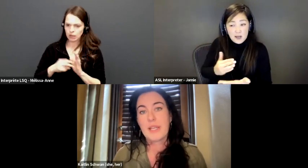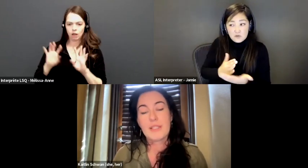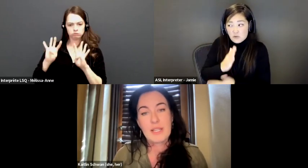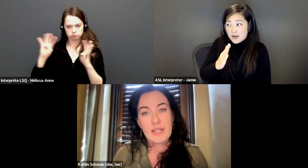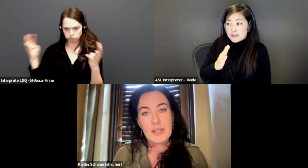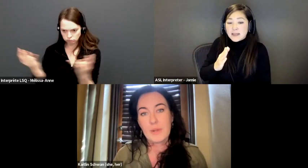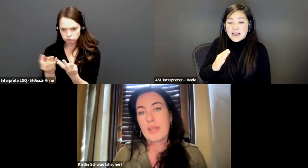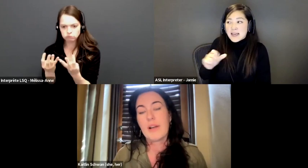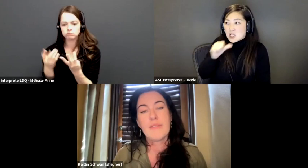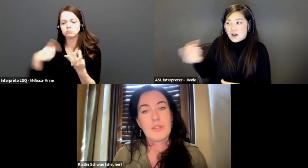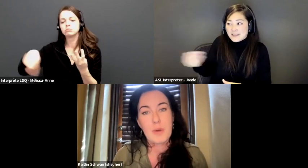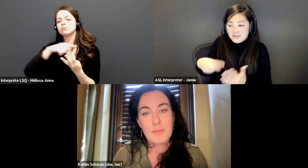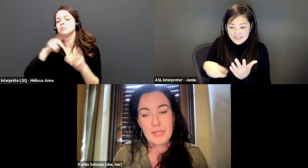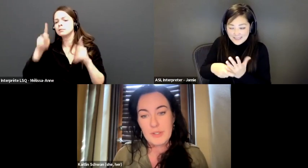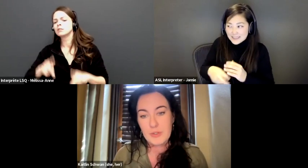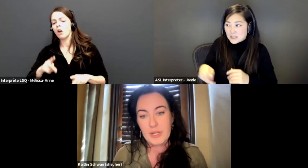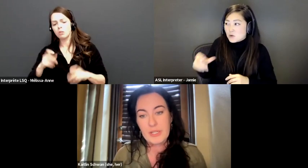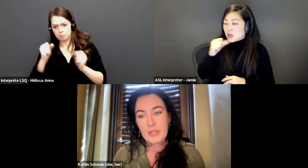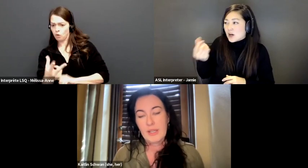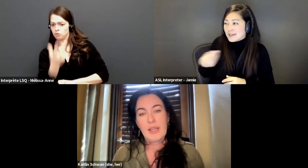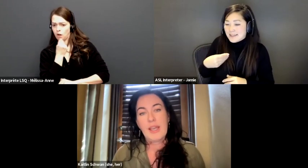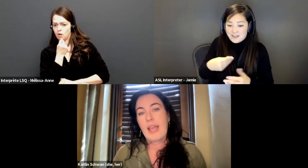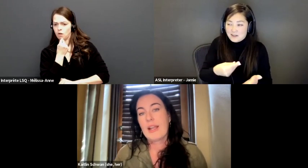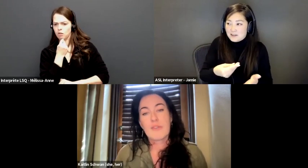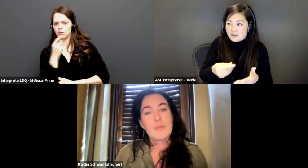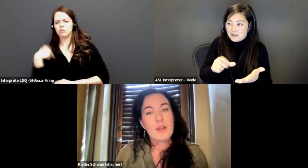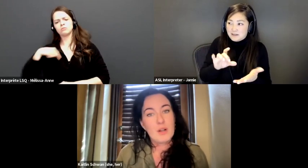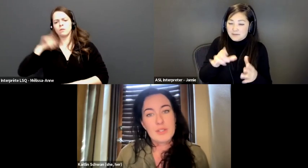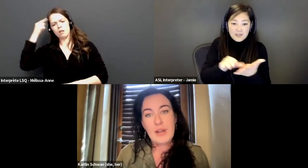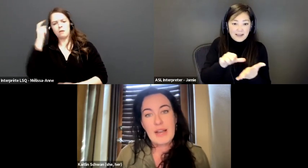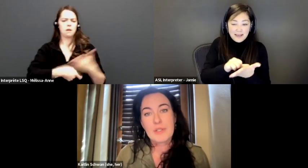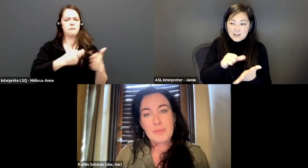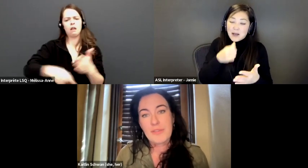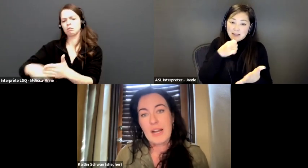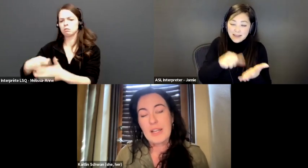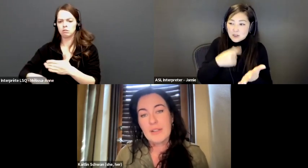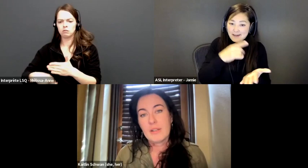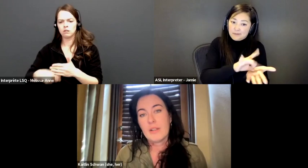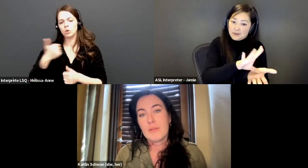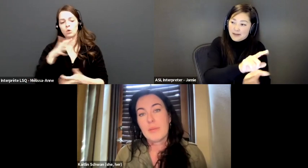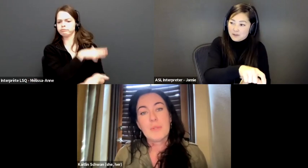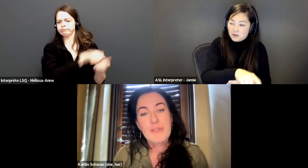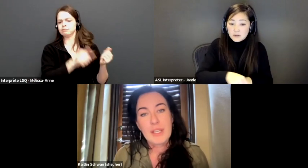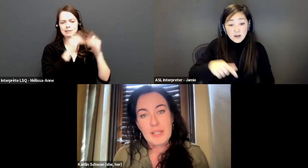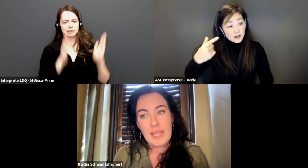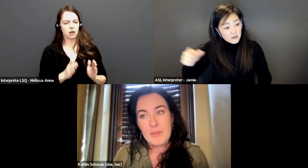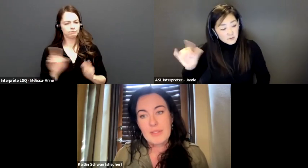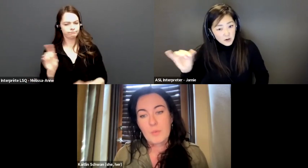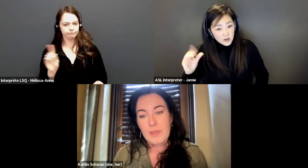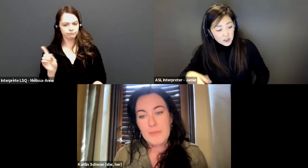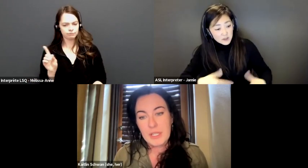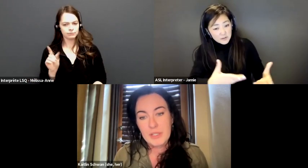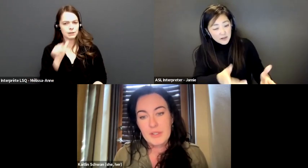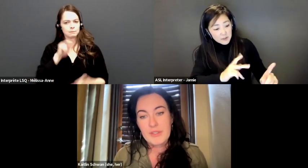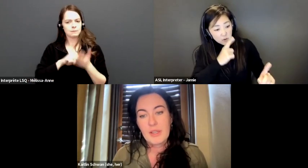without being ticketed, without having their property destroyed. And governments also have to provide people living in encampments